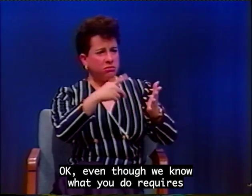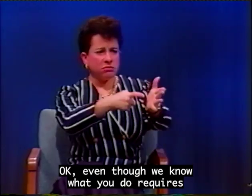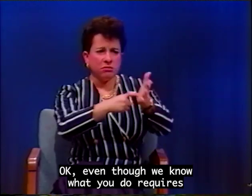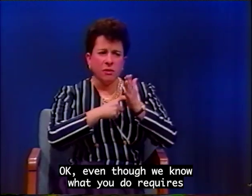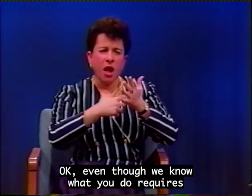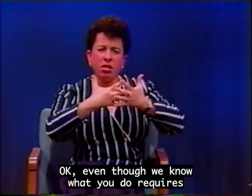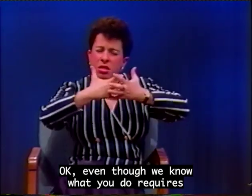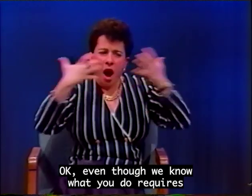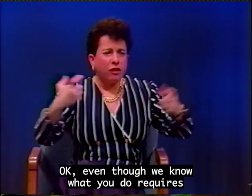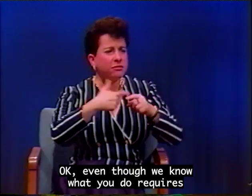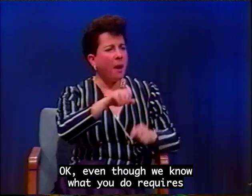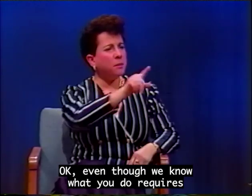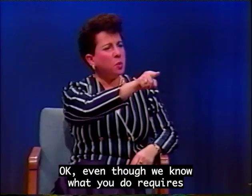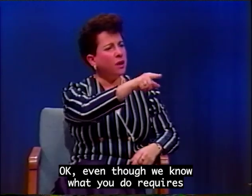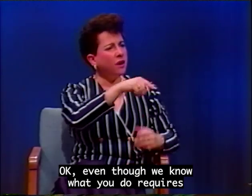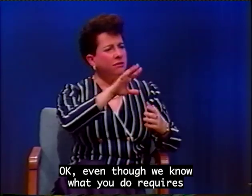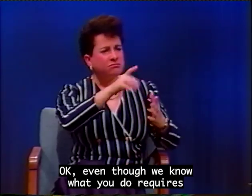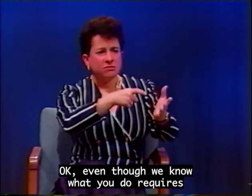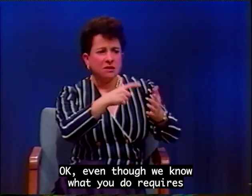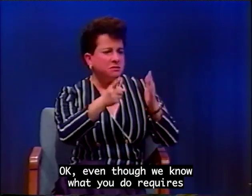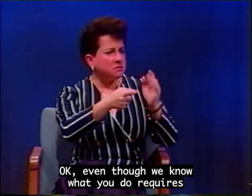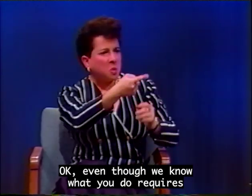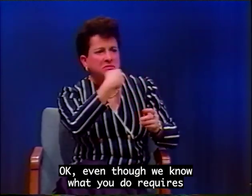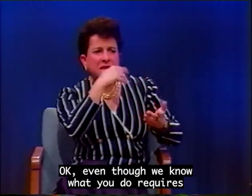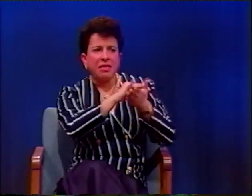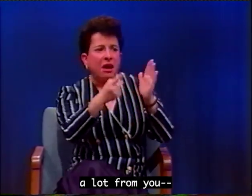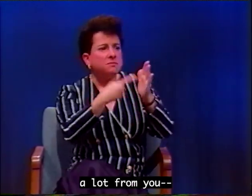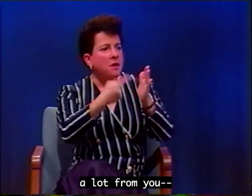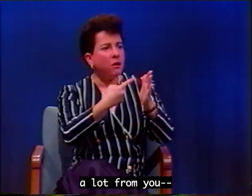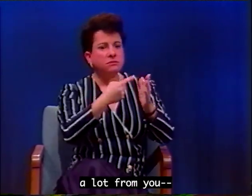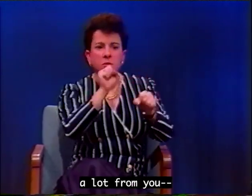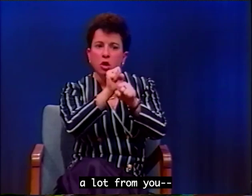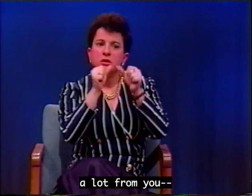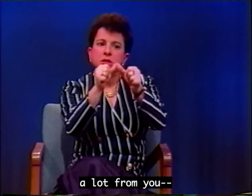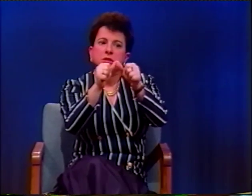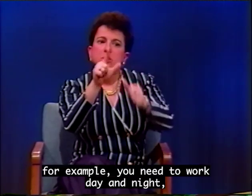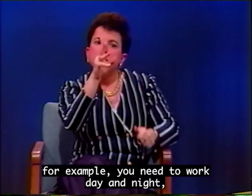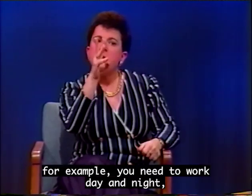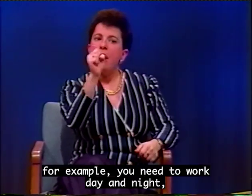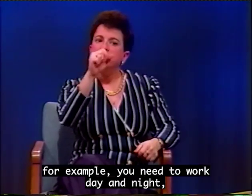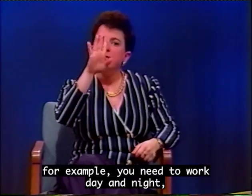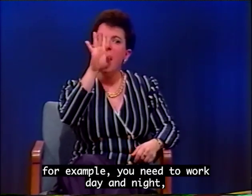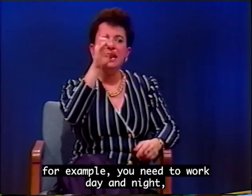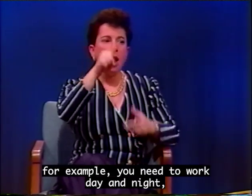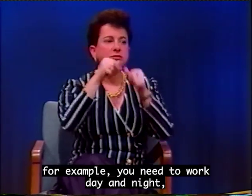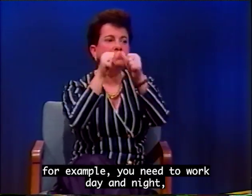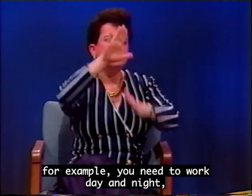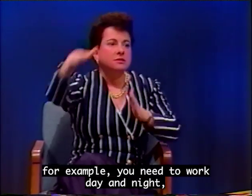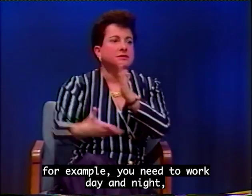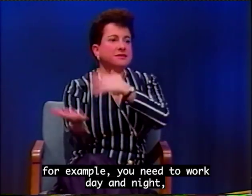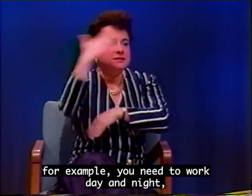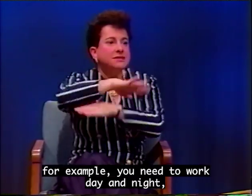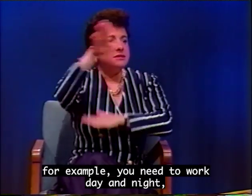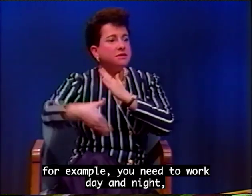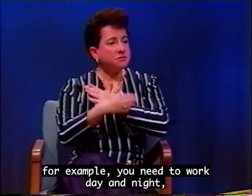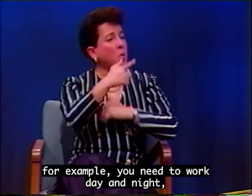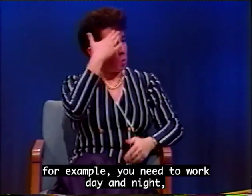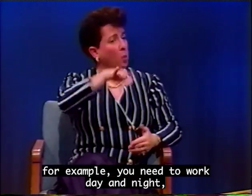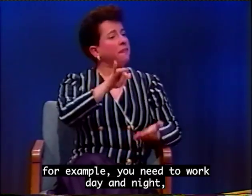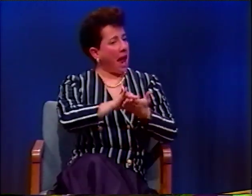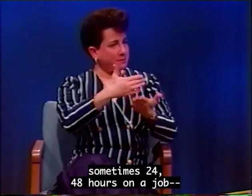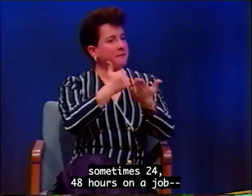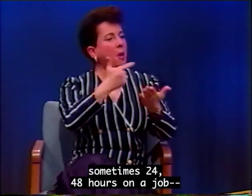Okay. Even though we know what you do requires a lot from you, for example, you need to work